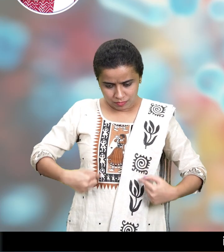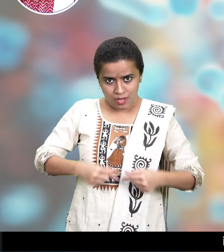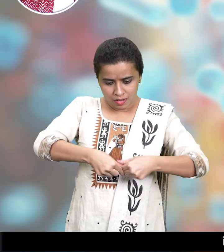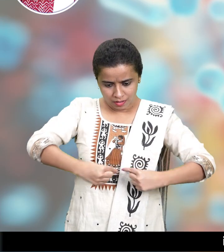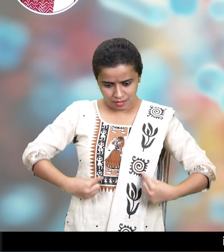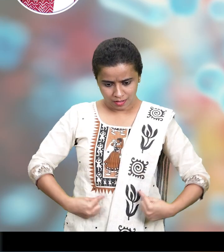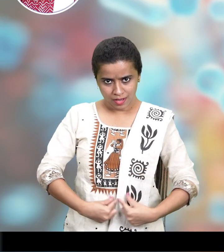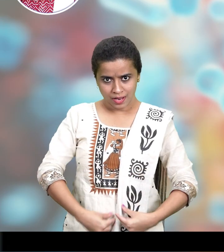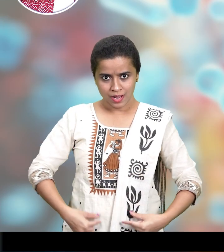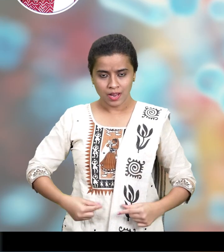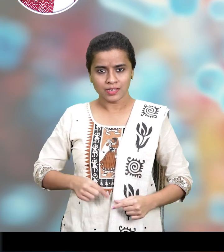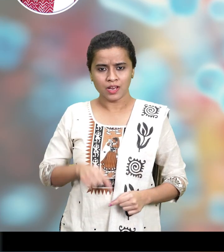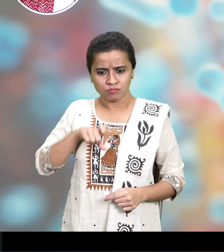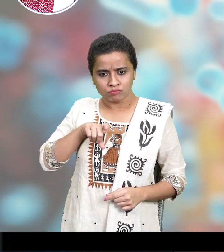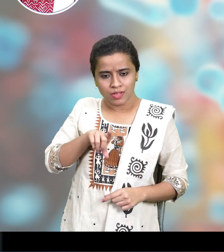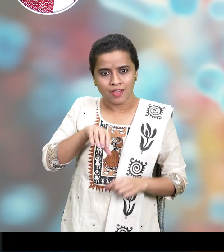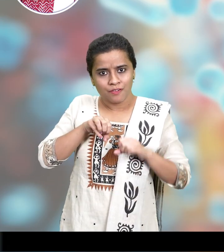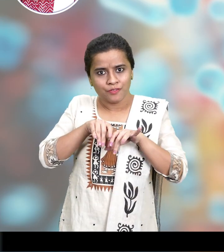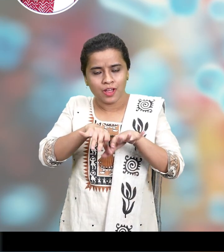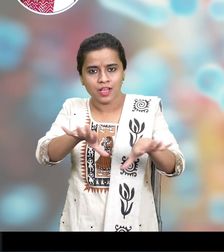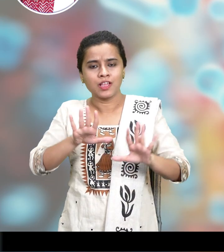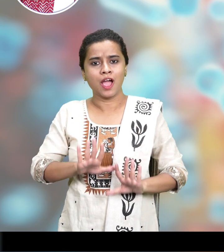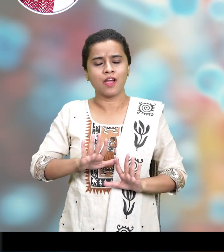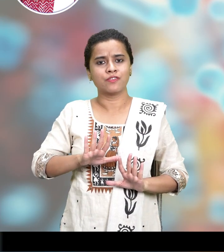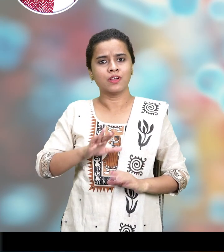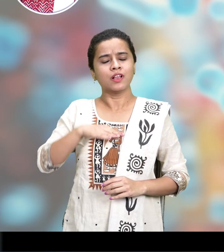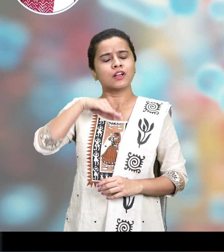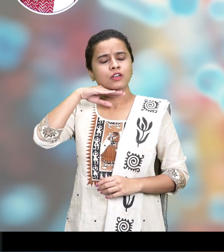infections as well as diseases like